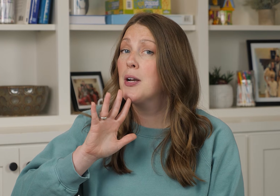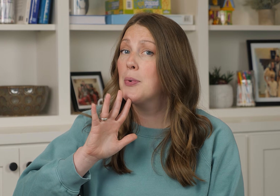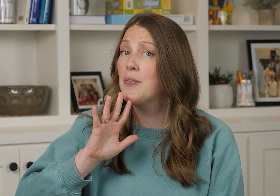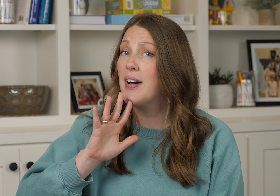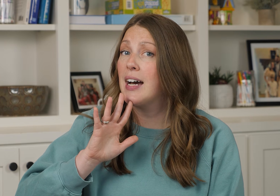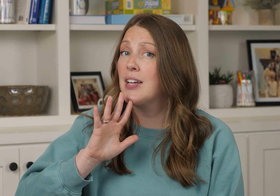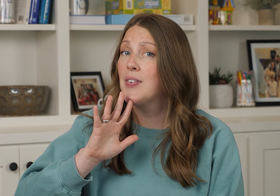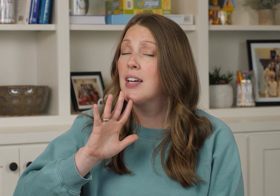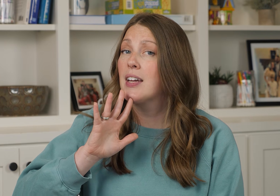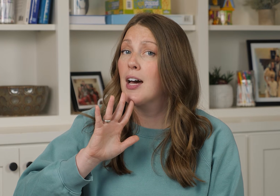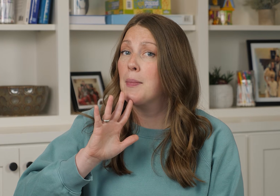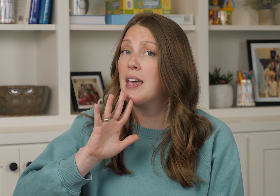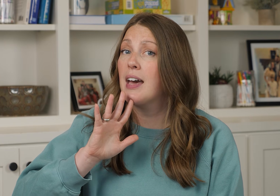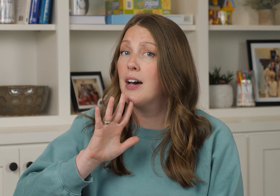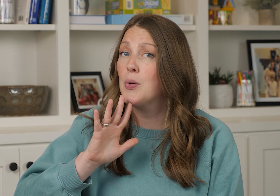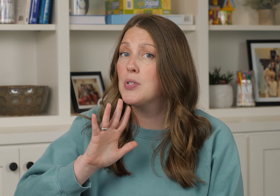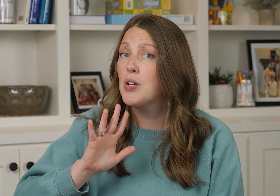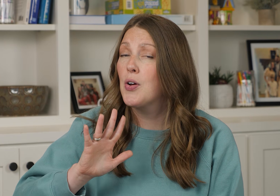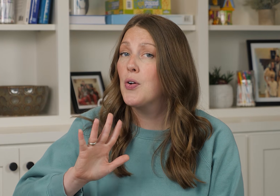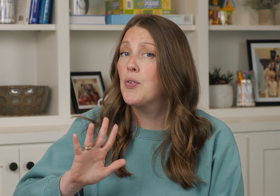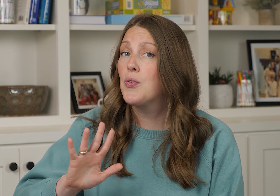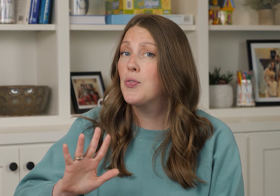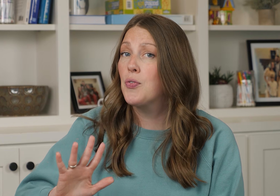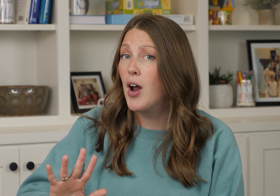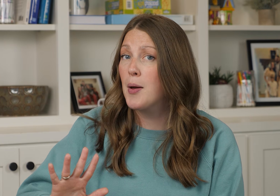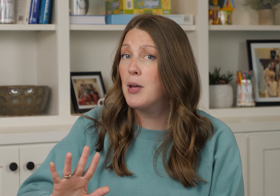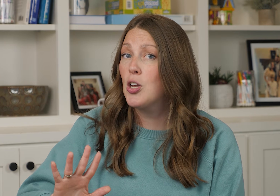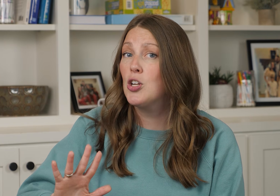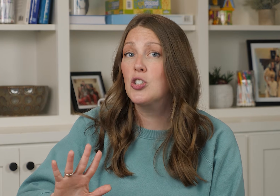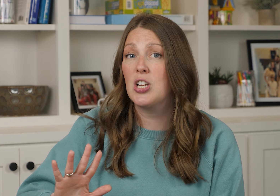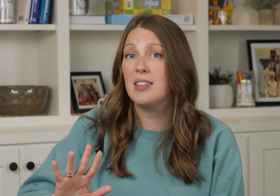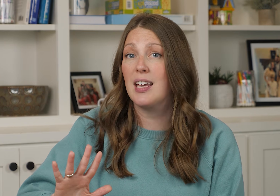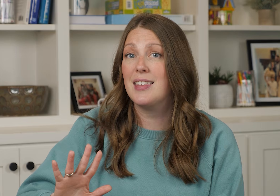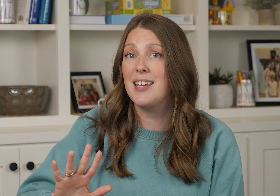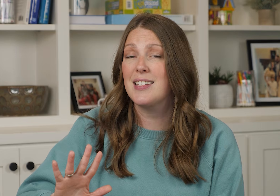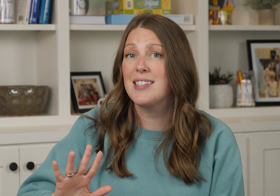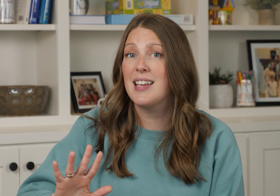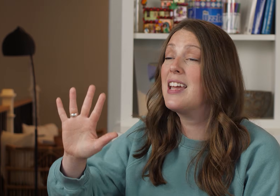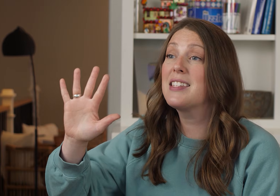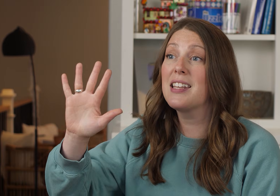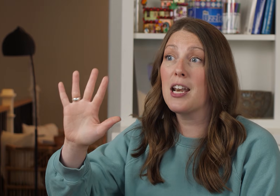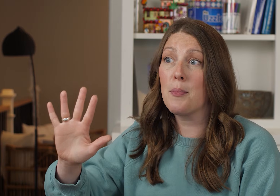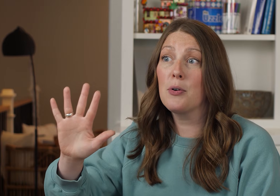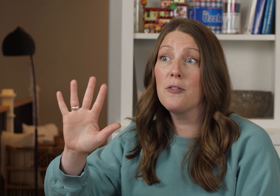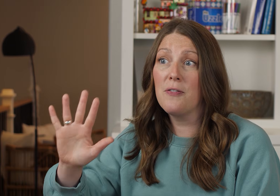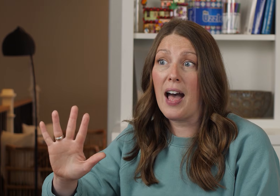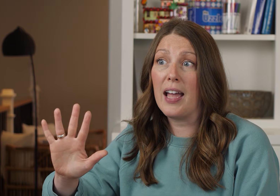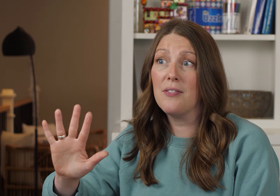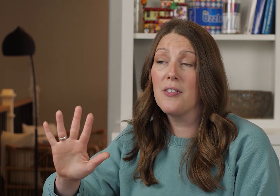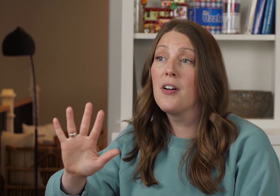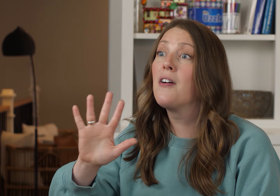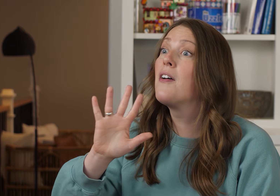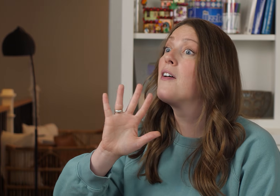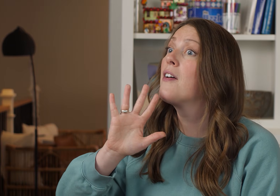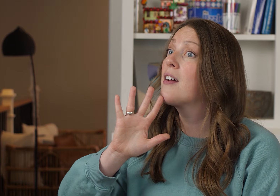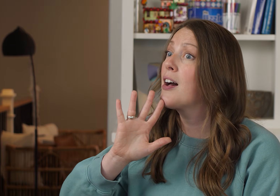number 5 coming out from your chin like this. It's the number 5